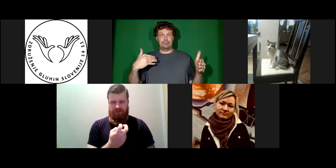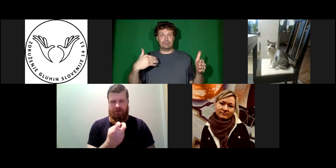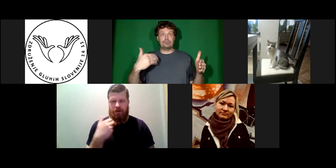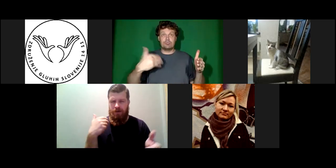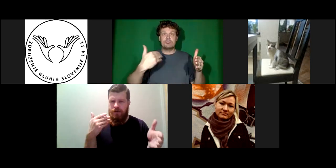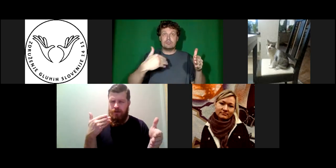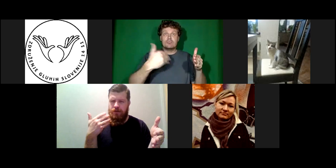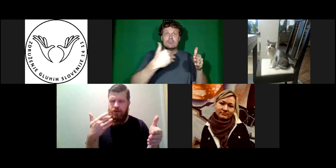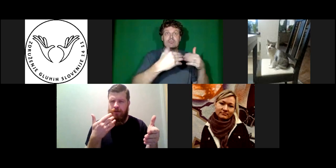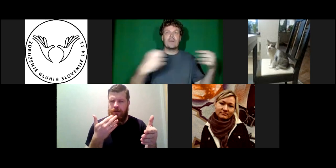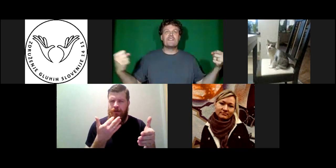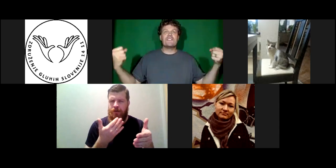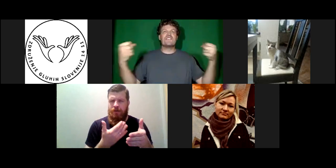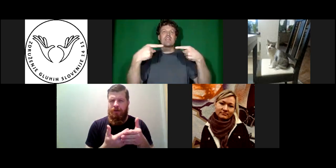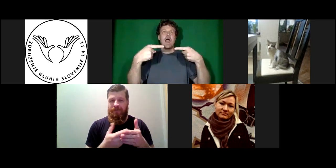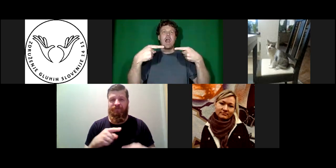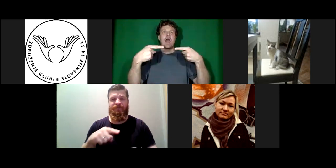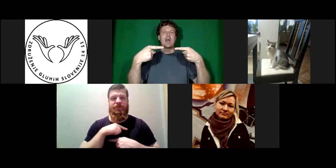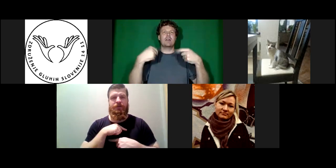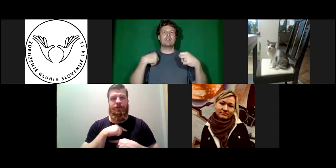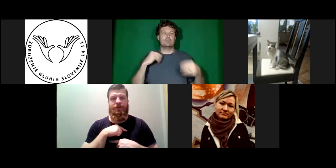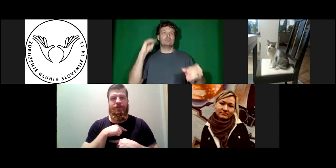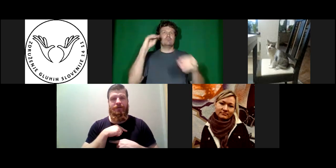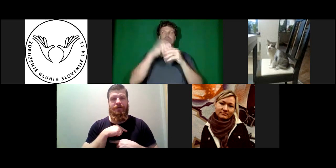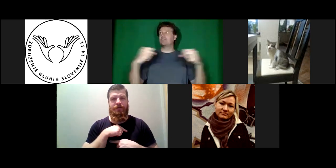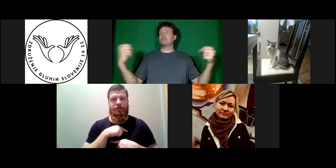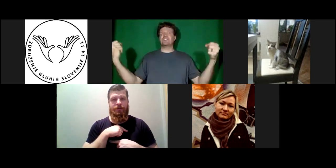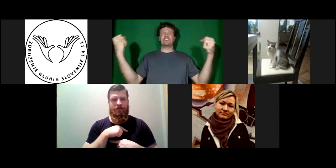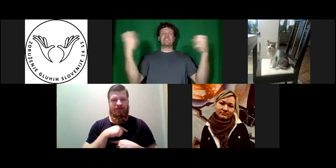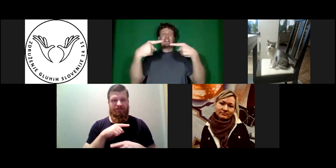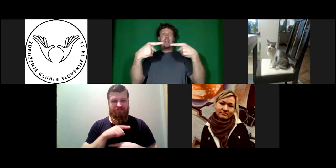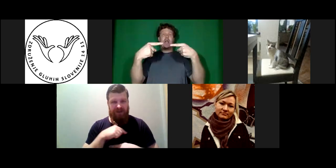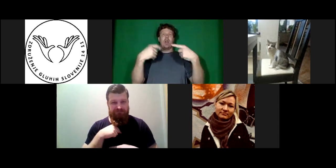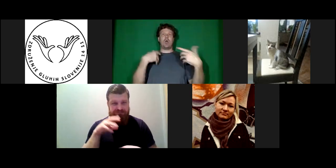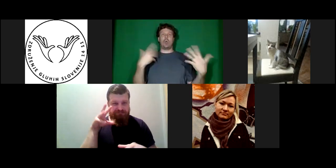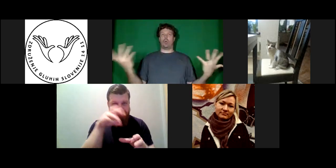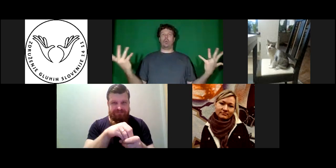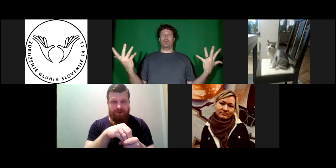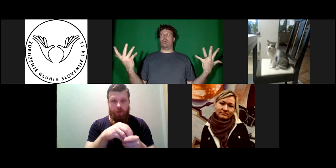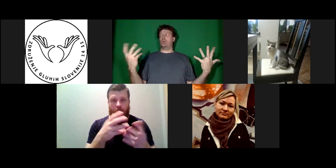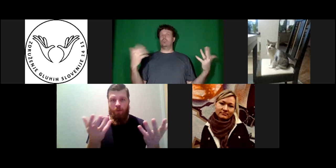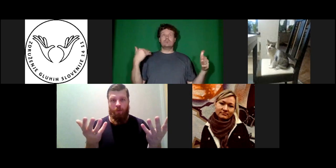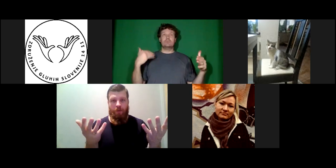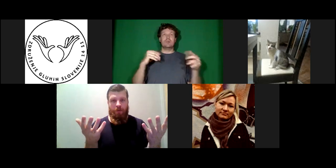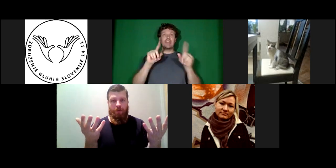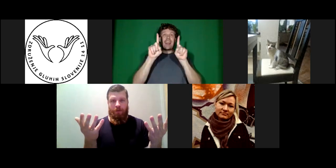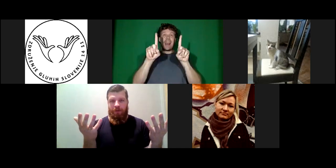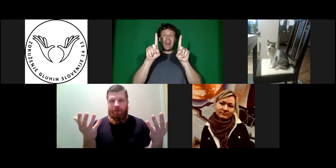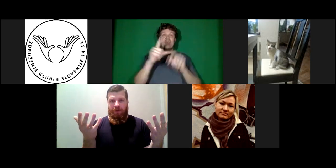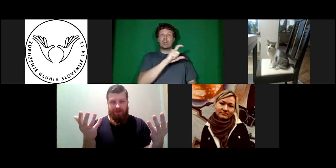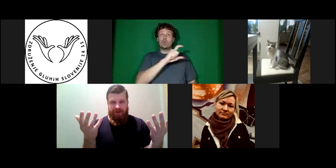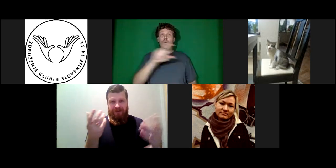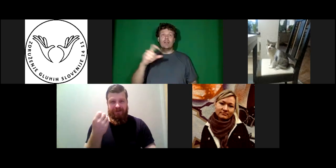So during that, as I said, this TV series lasted 12 weeks